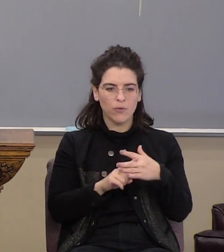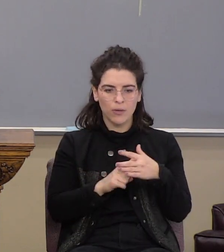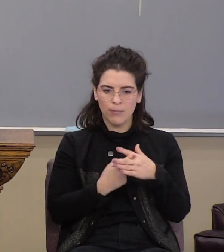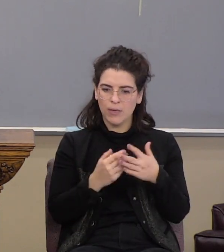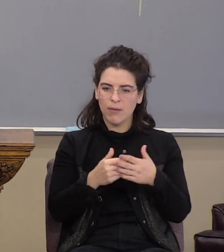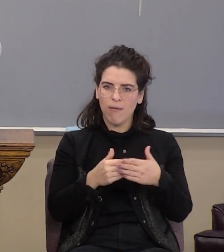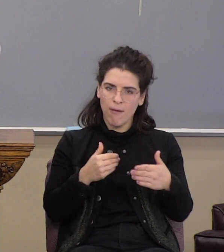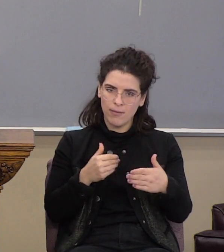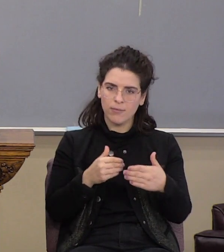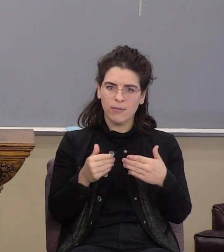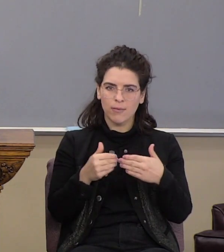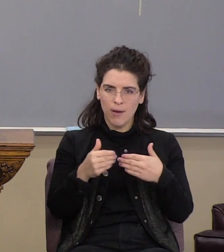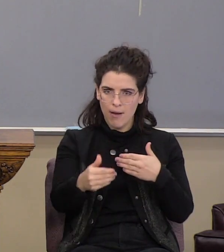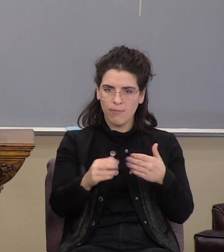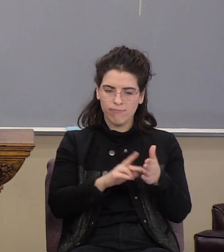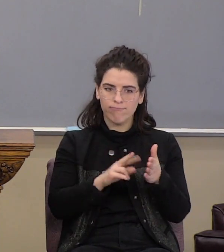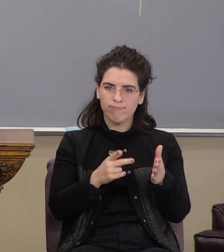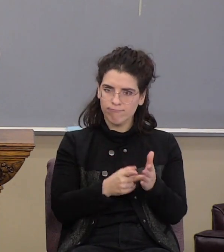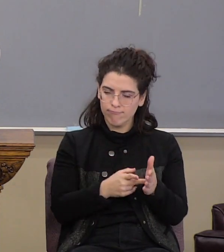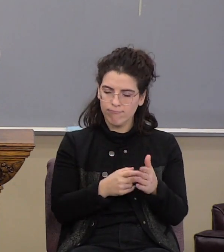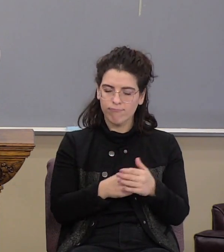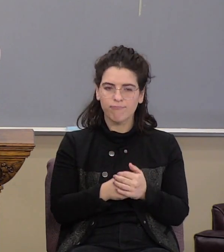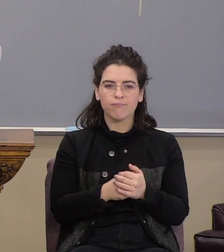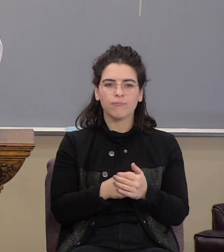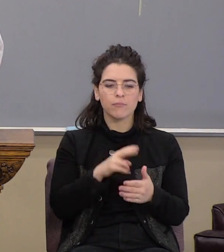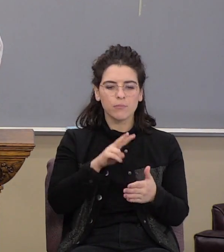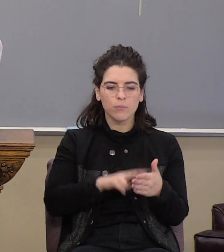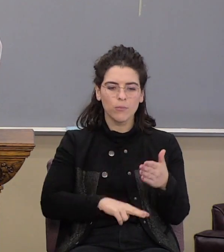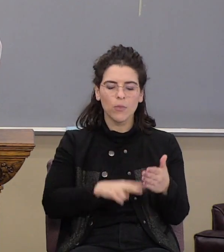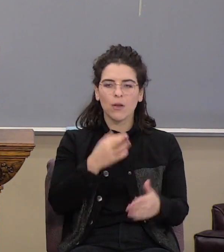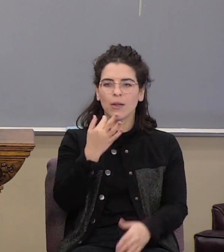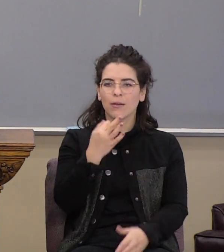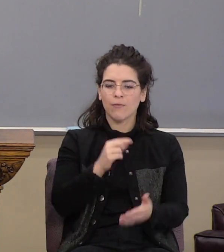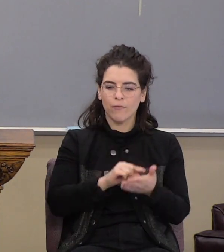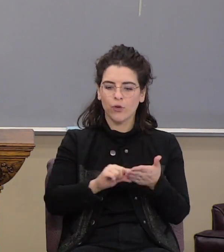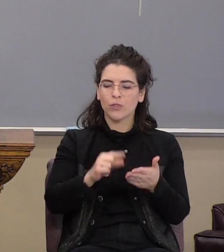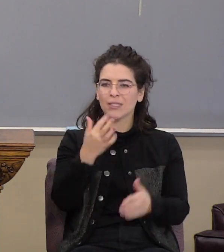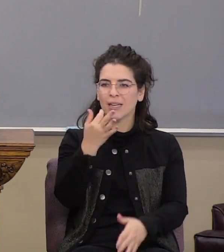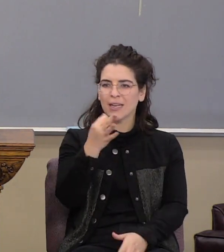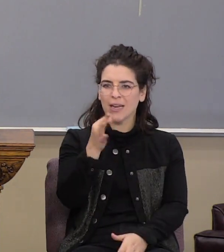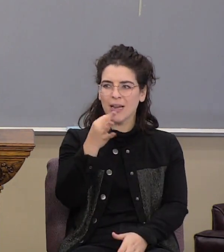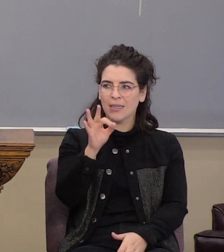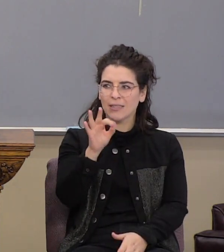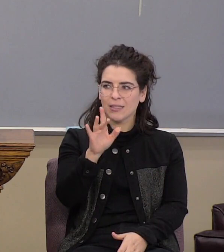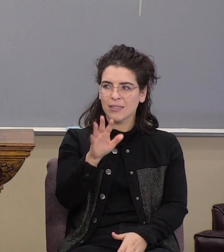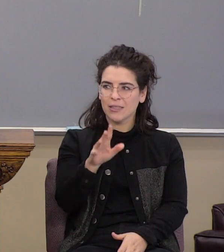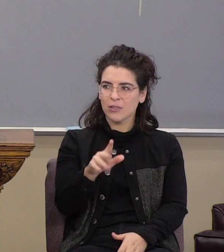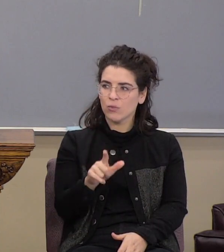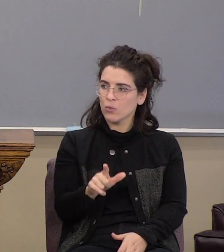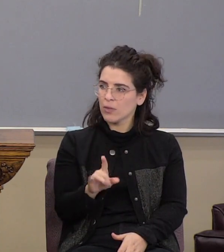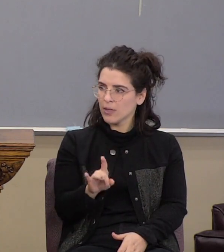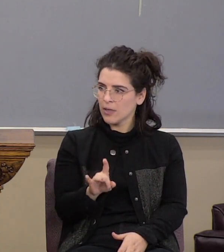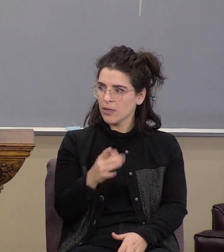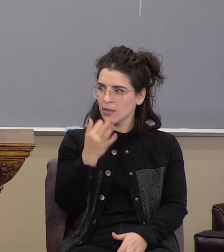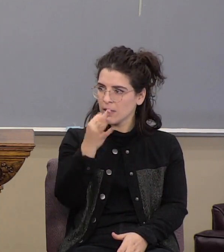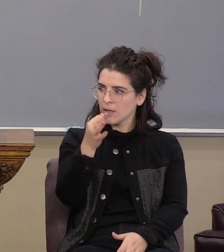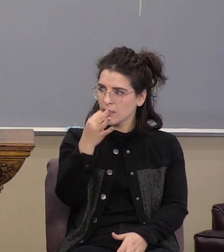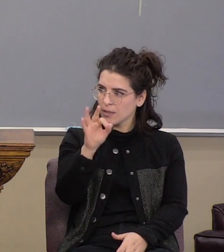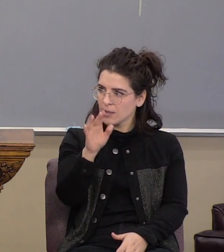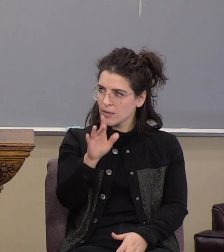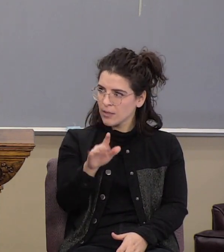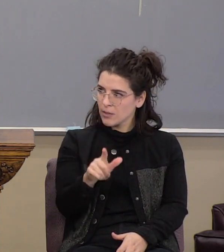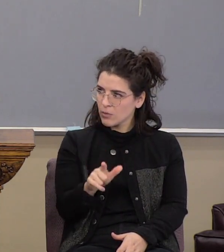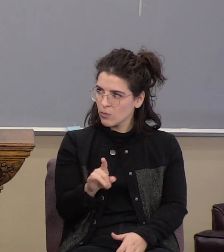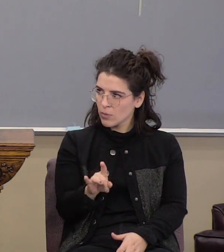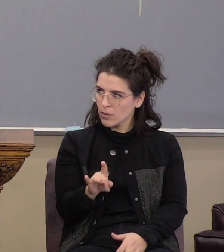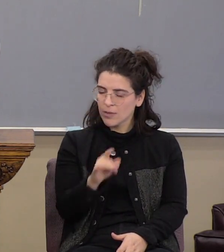context, okay? Let's read verses 19 down through verse 28. It's not an overly large